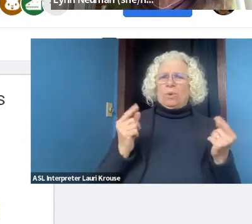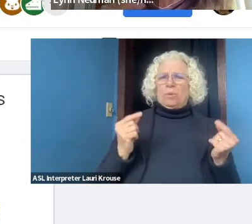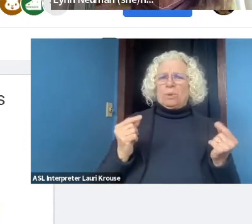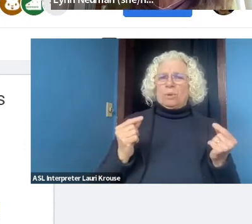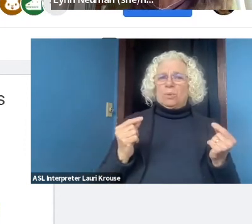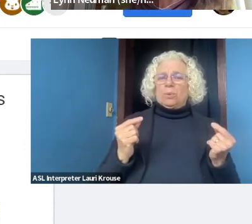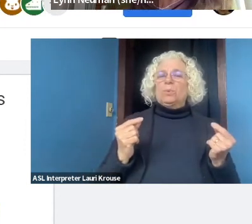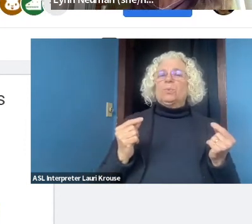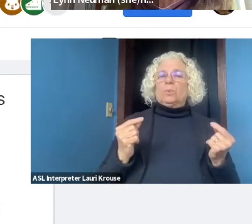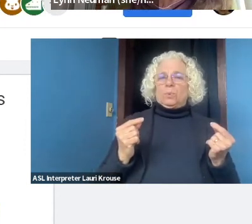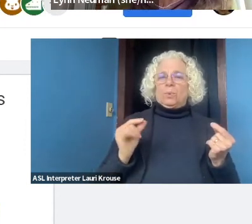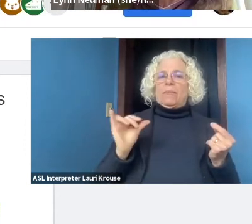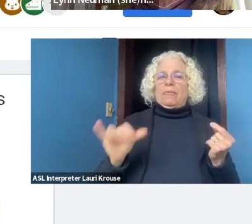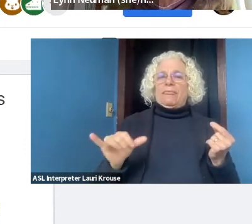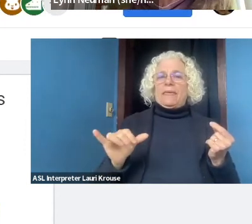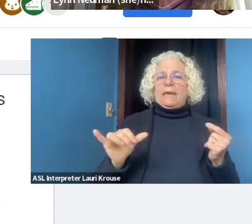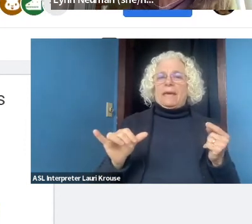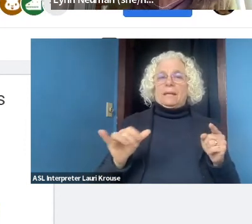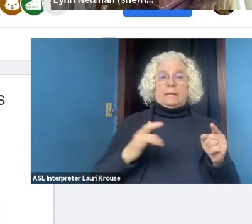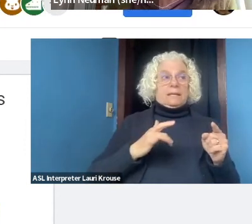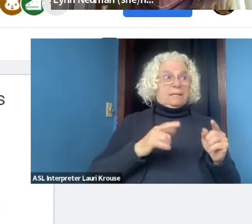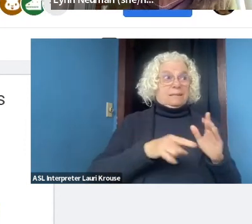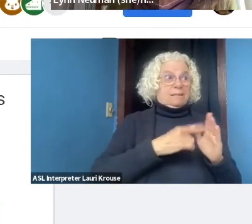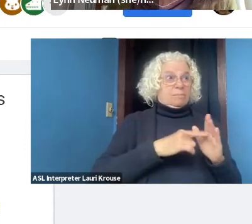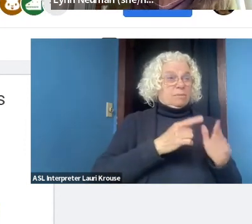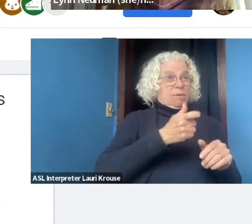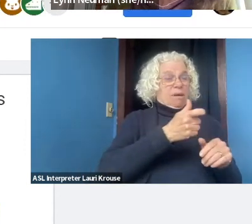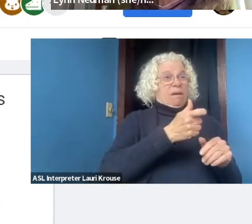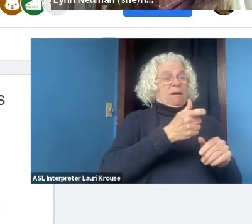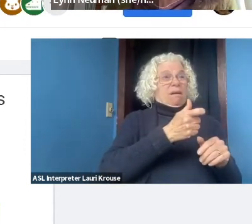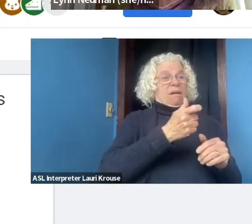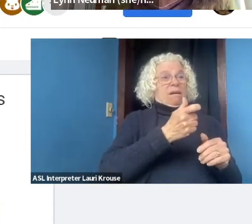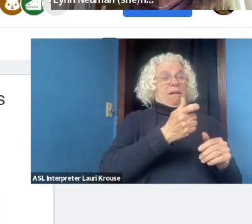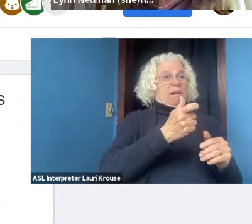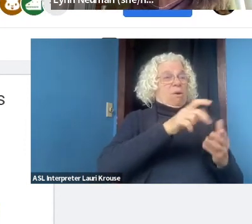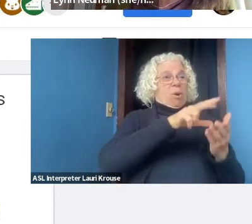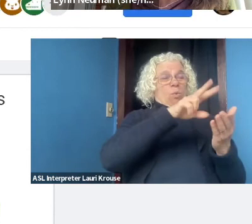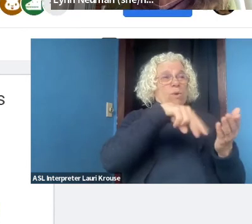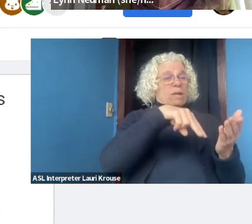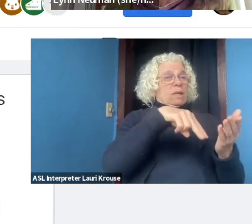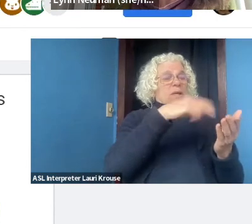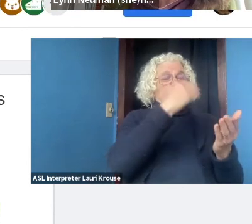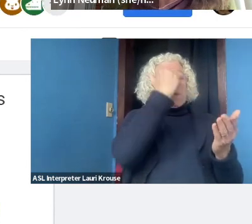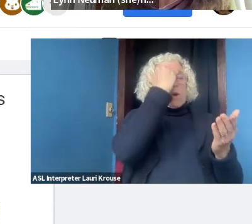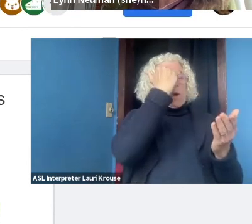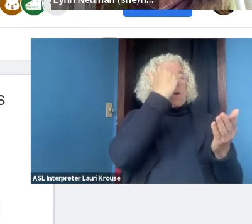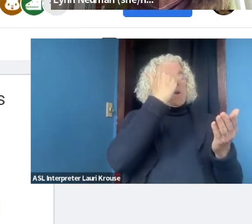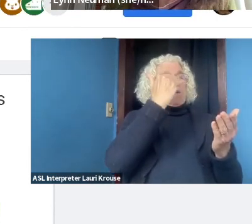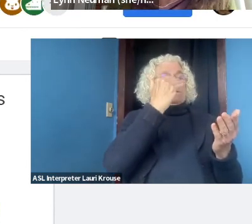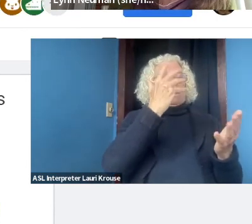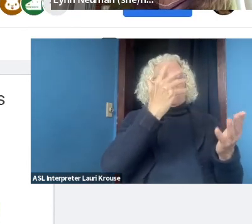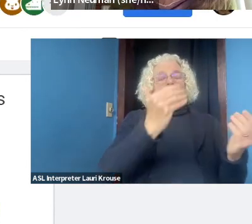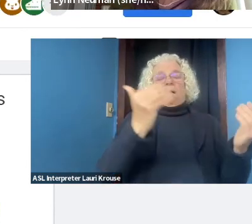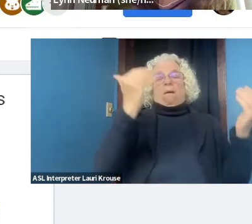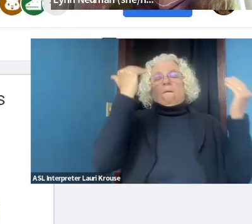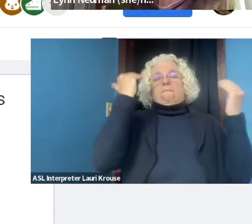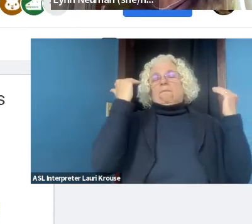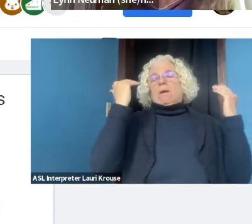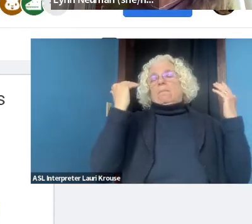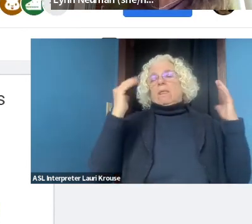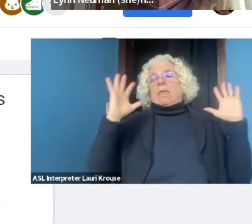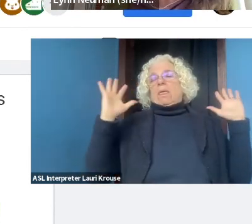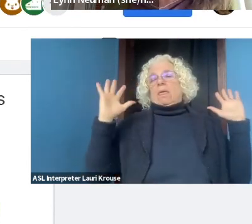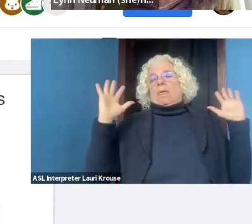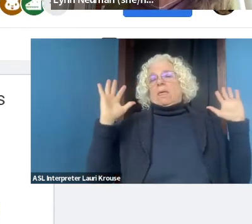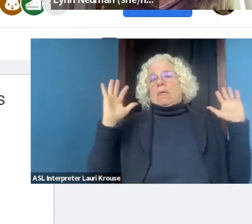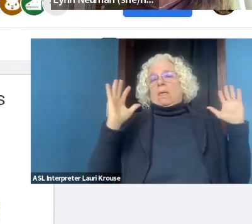a point where it's like, it feels so overwhelming, like you don't know where to start, but you just got to start, right? So the